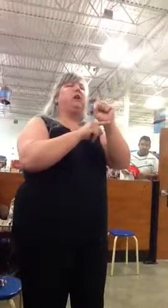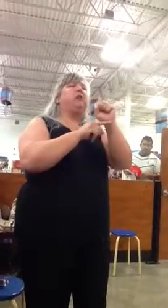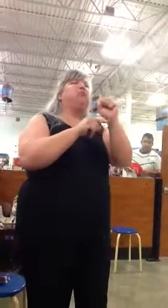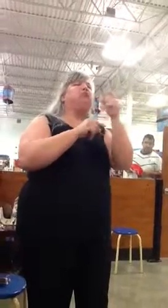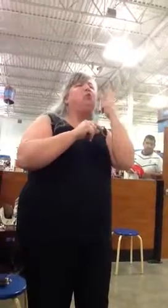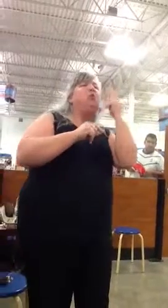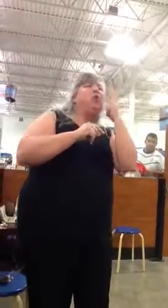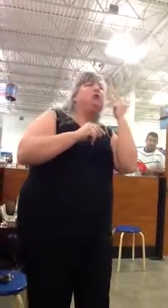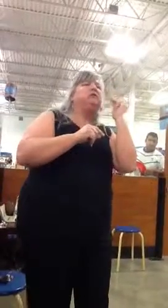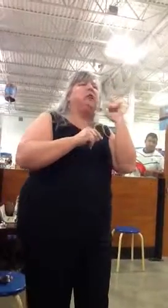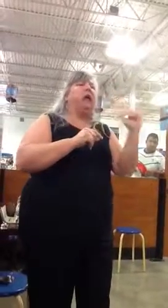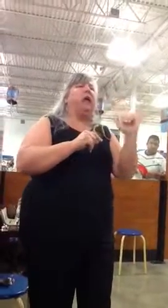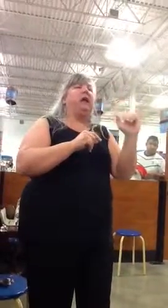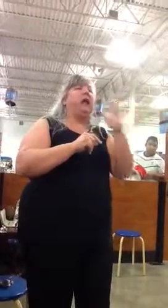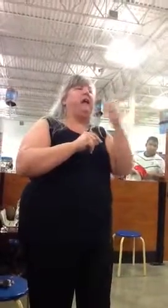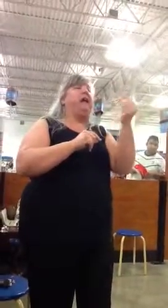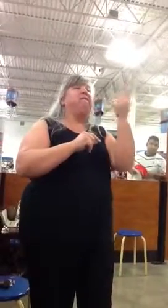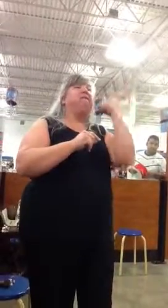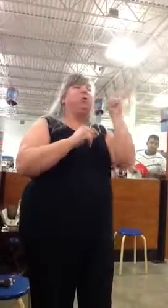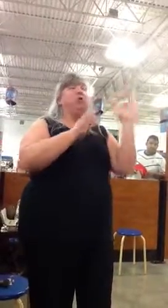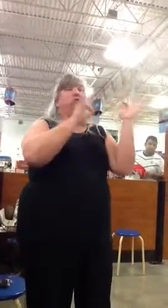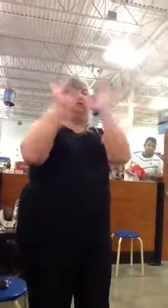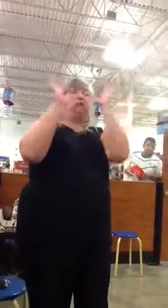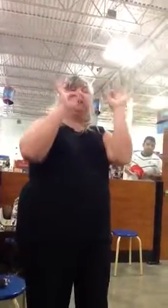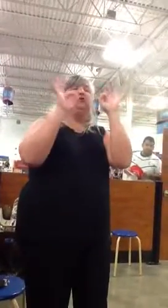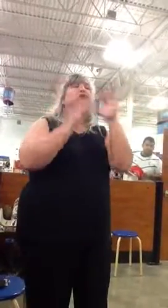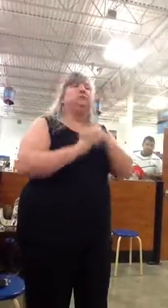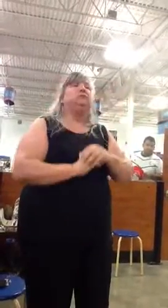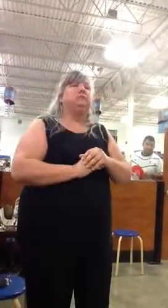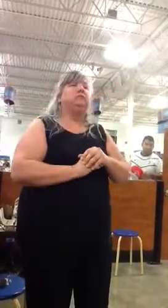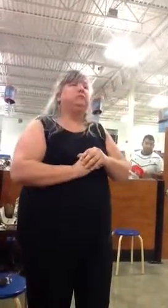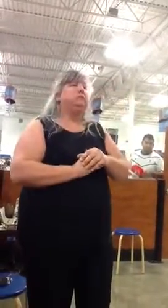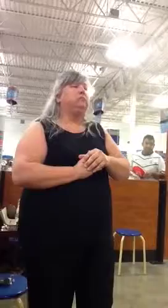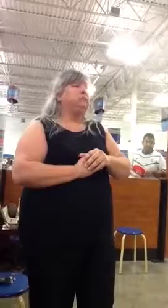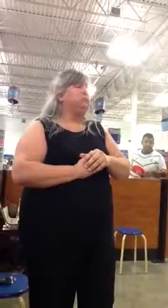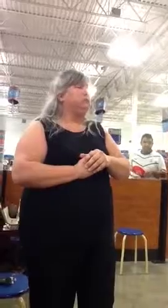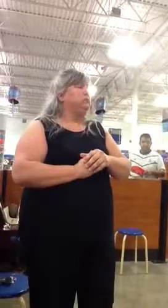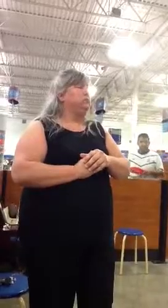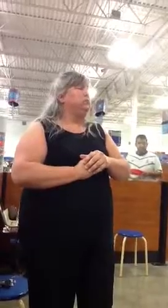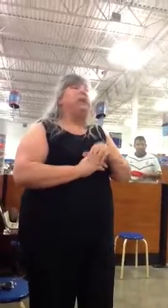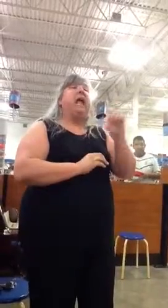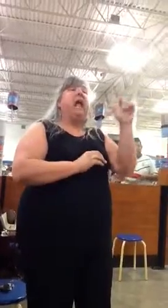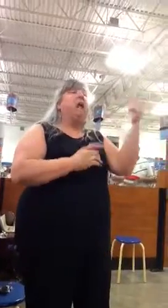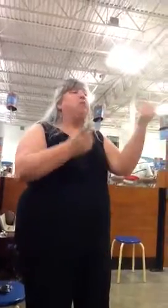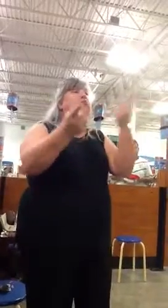and as a distraction. Okay. Does anyone have any questions for me?